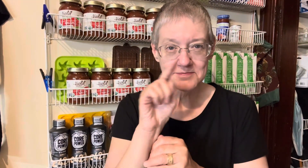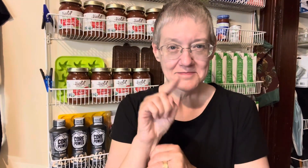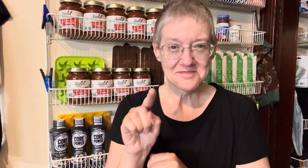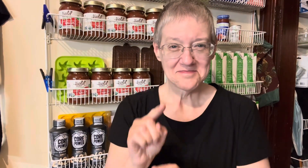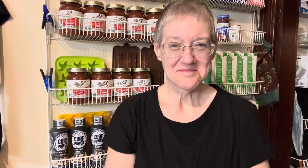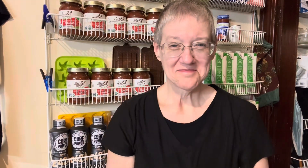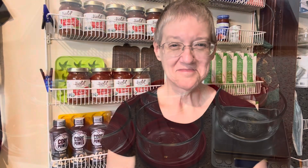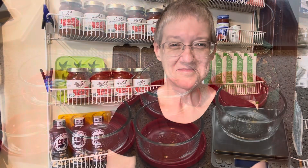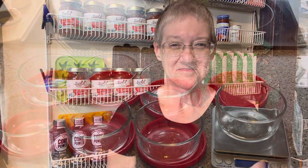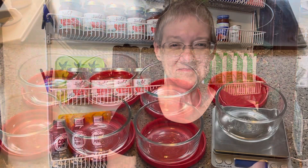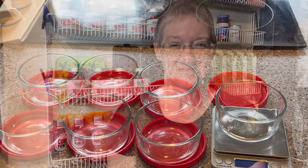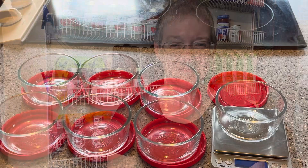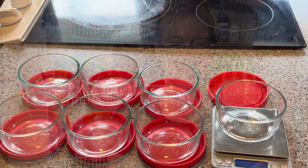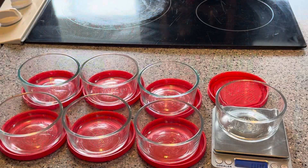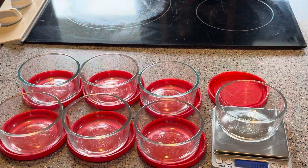a little over an ounce.